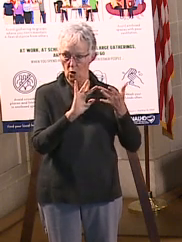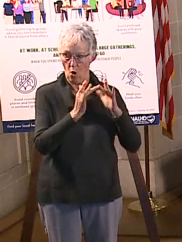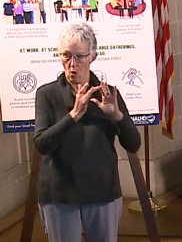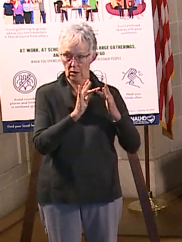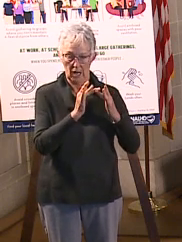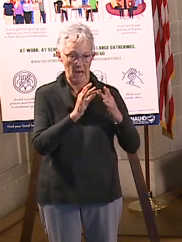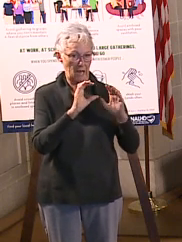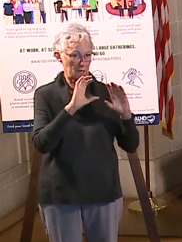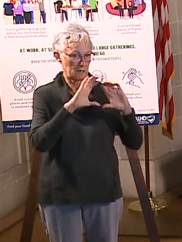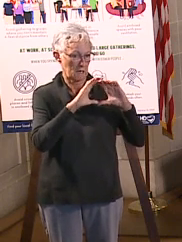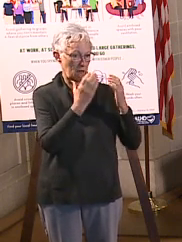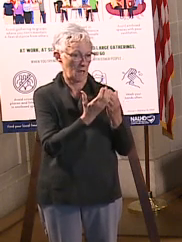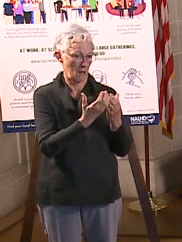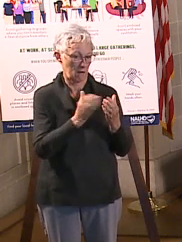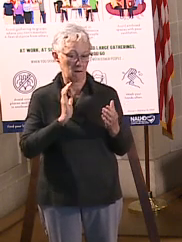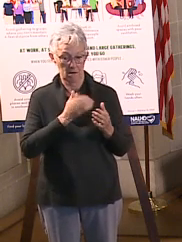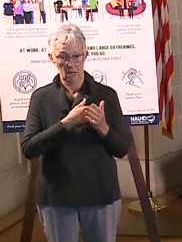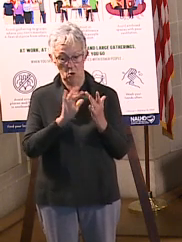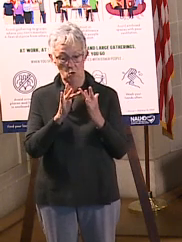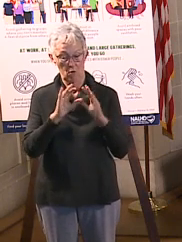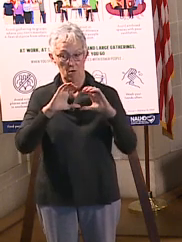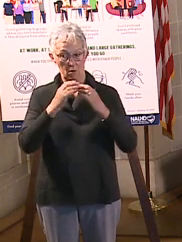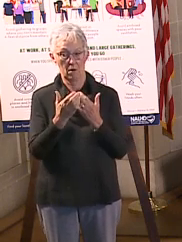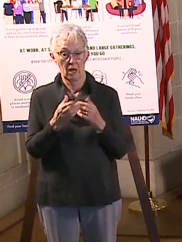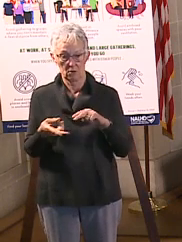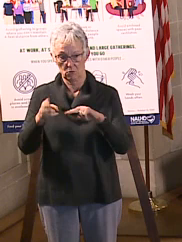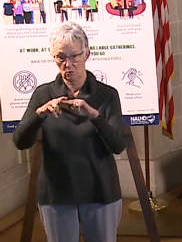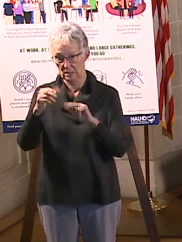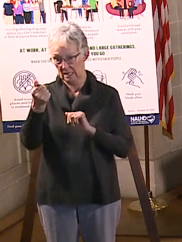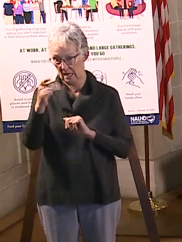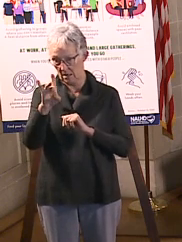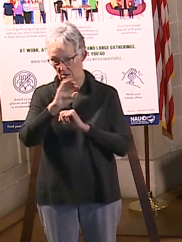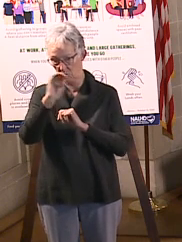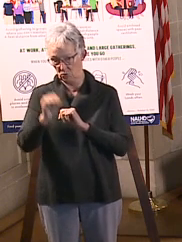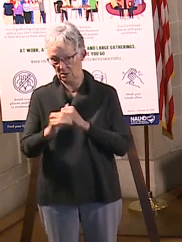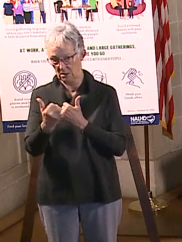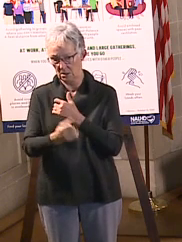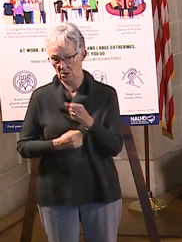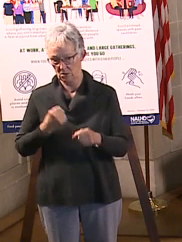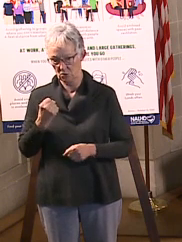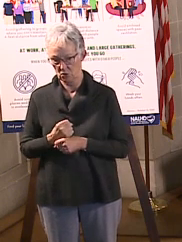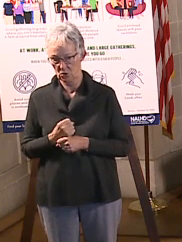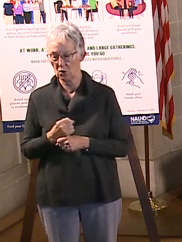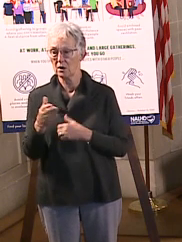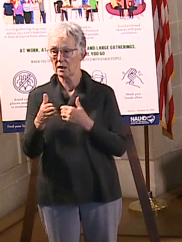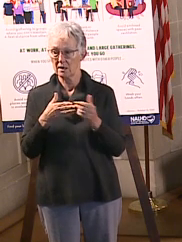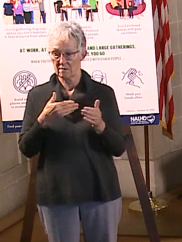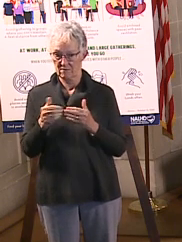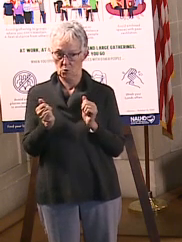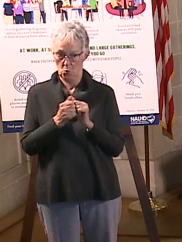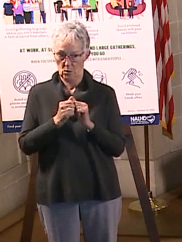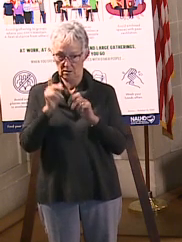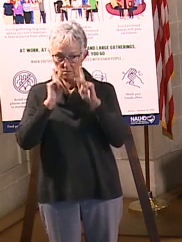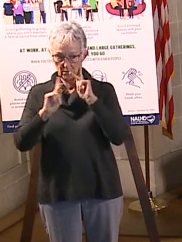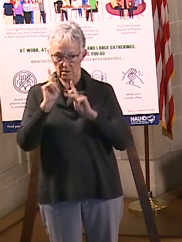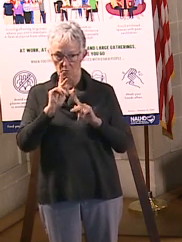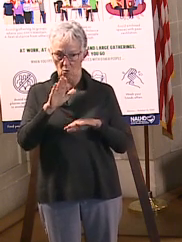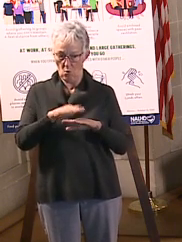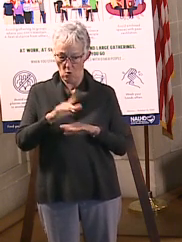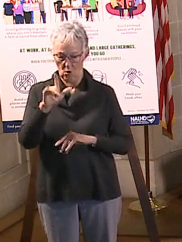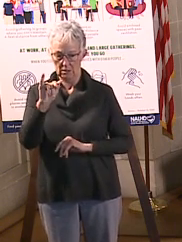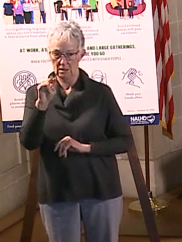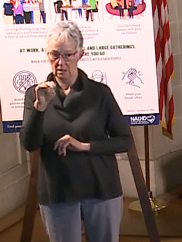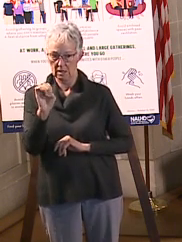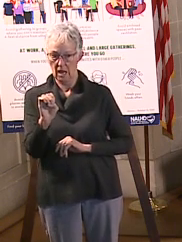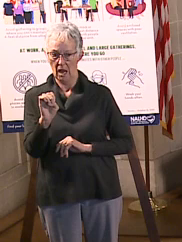online programs grew by over 18% this year, even with in-person education, online dedicated programs, and then this